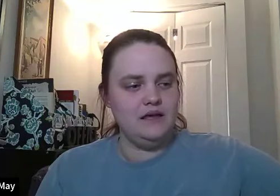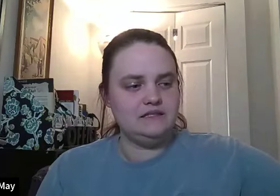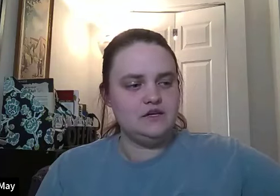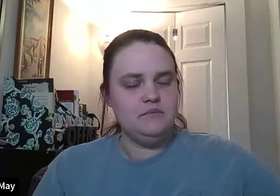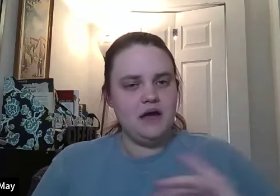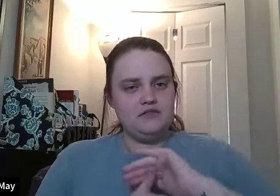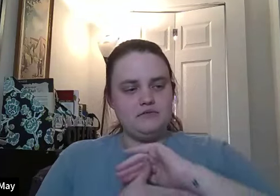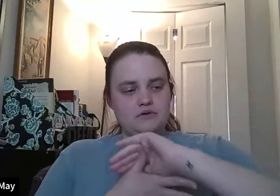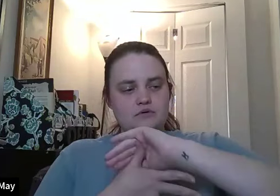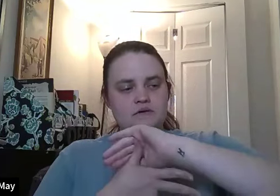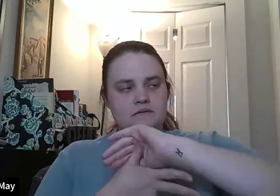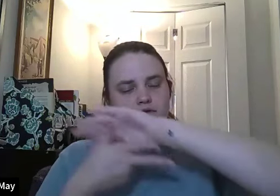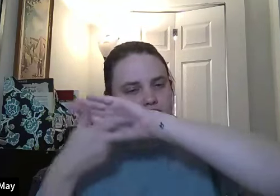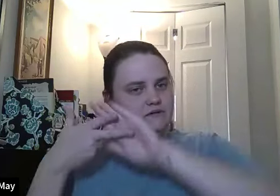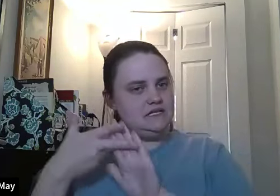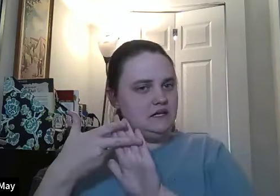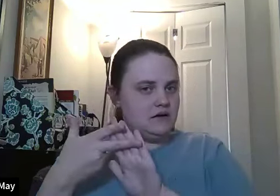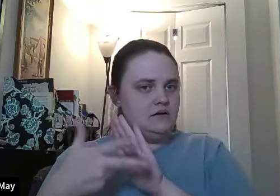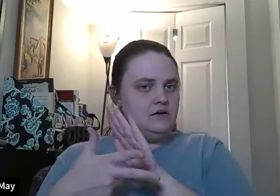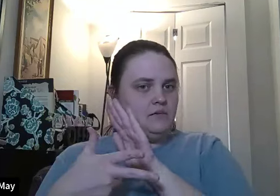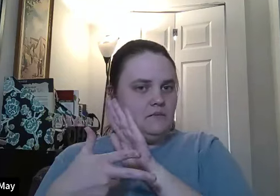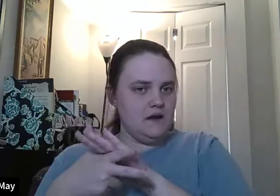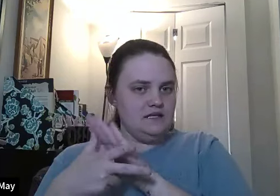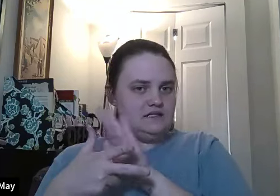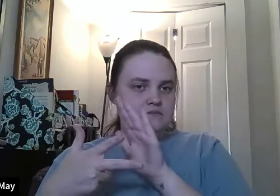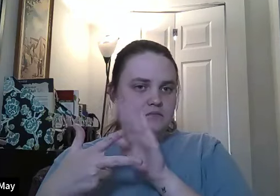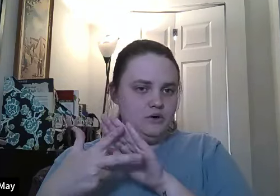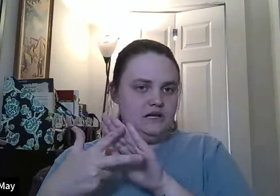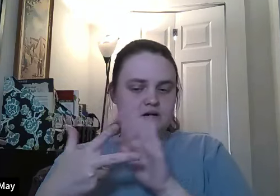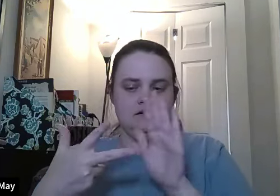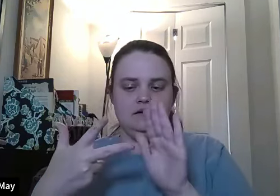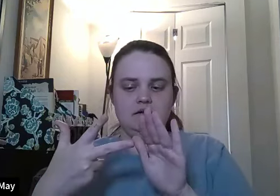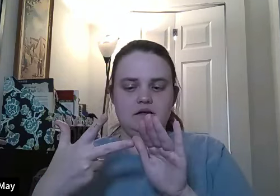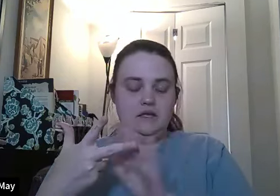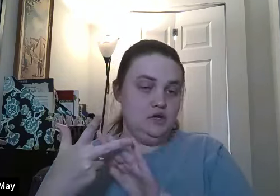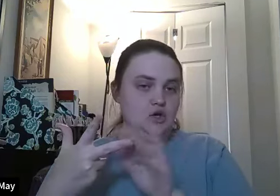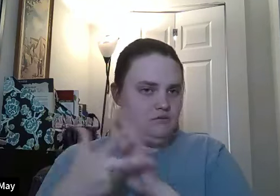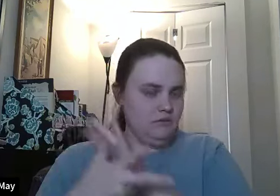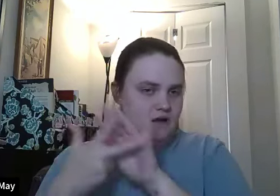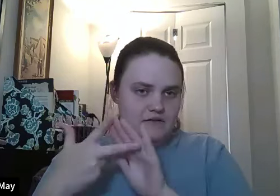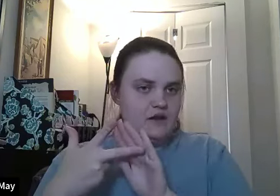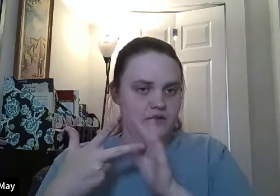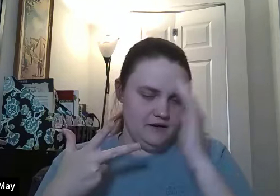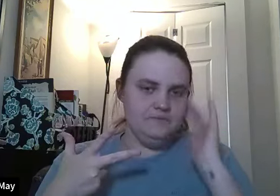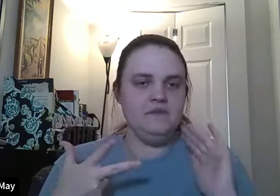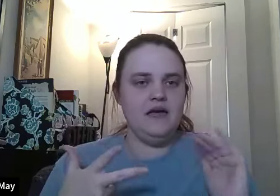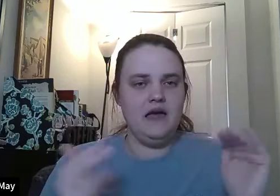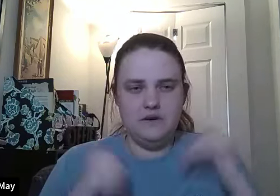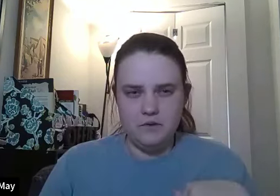let's go back through the three we did here. Night, morning, and good. We'll add that all there. And then we'll move